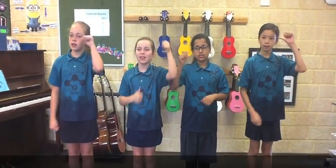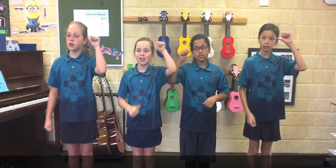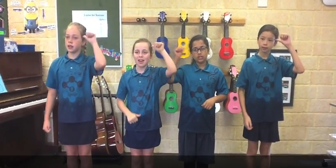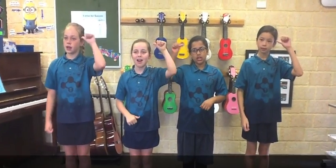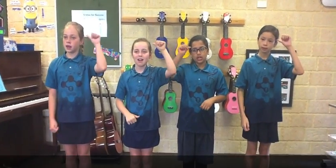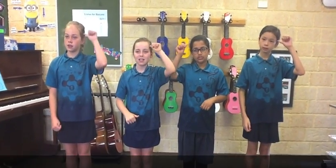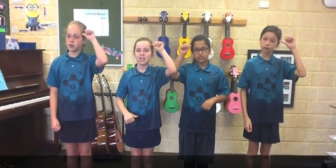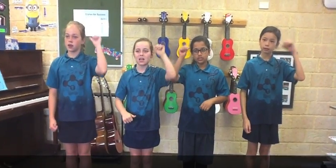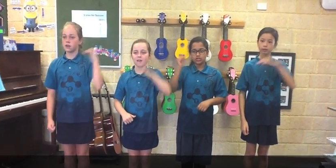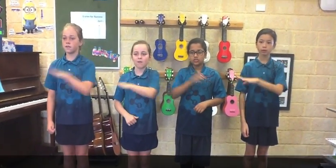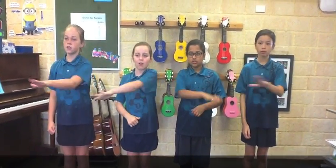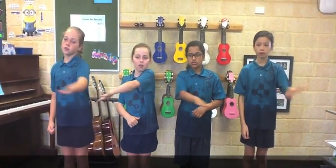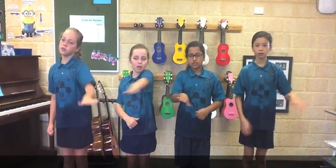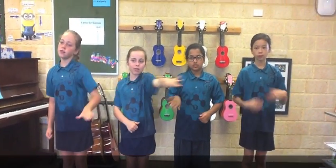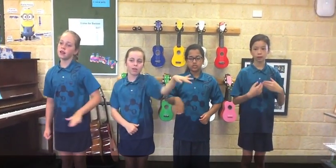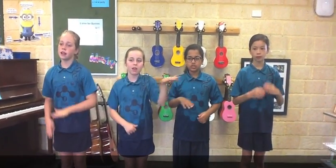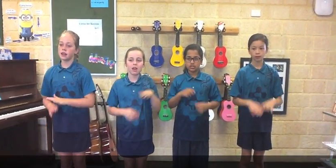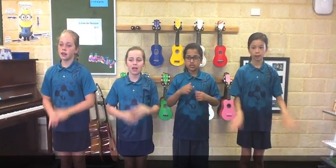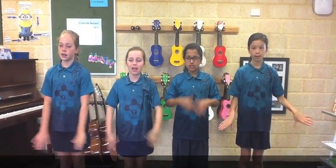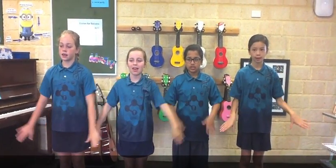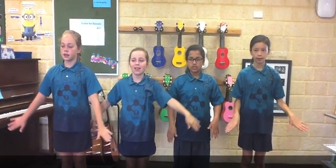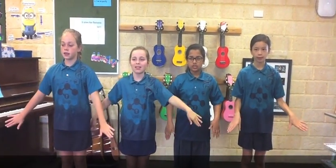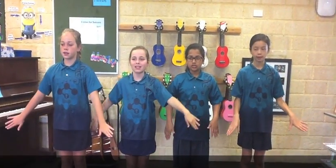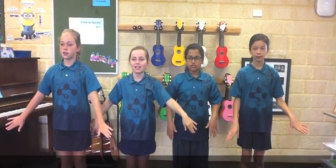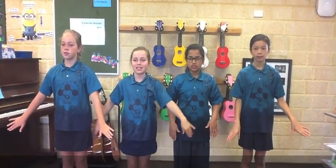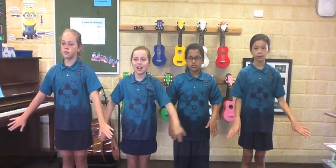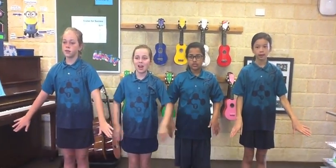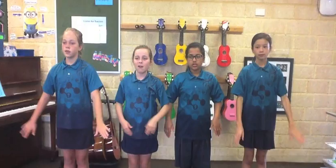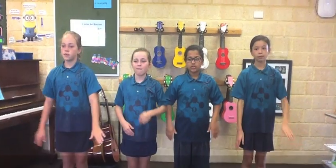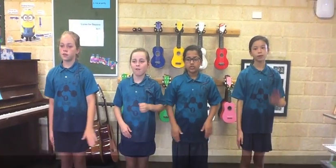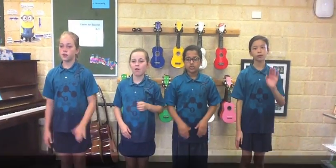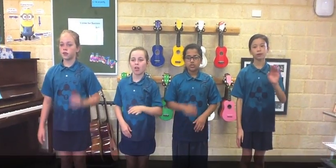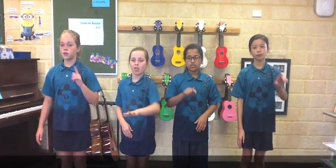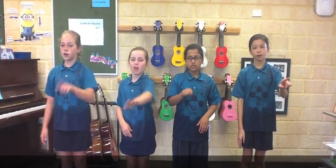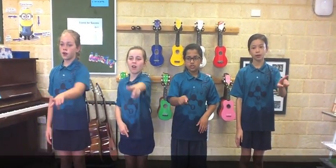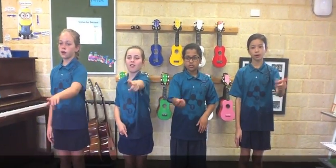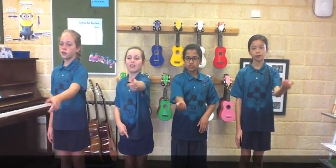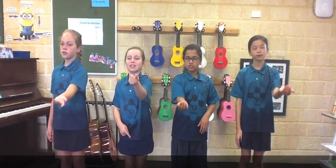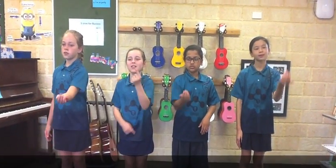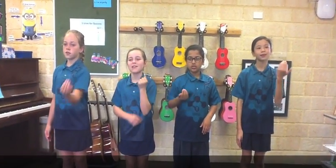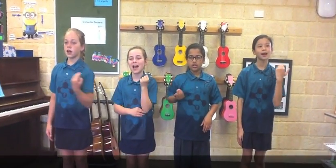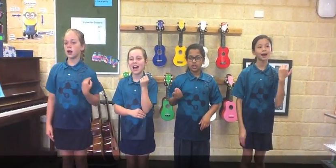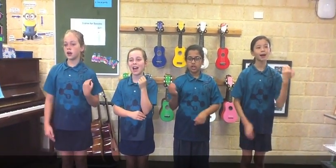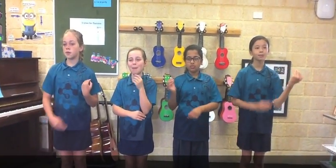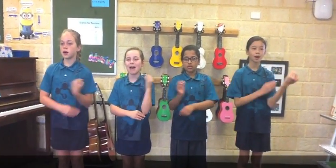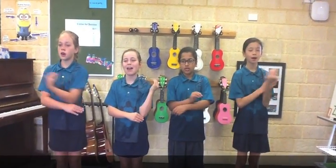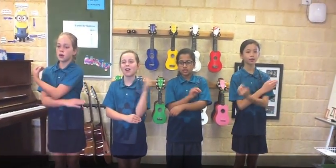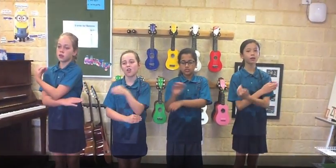this of all the for those who come